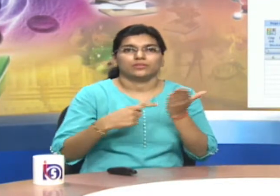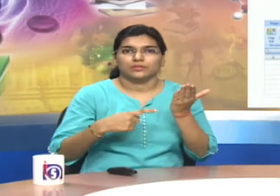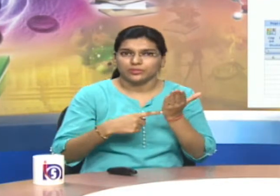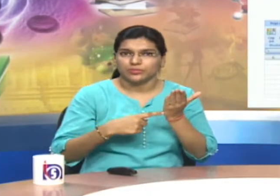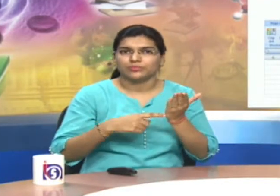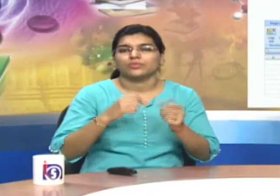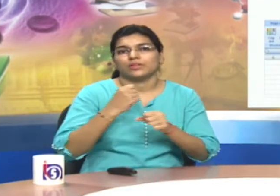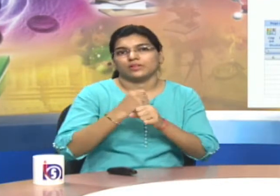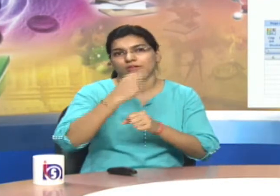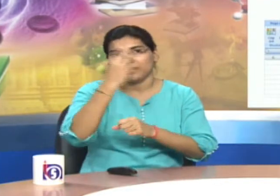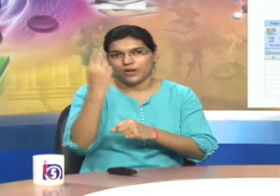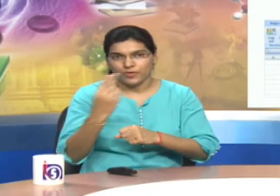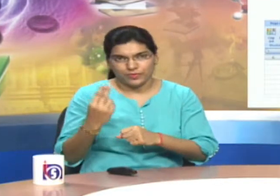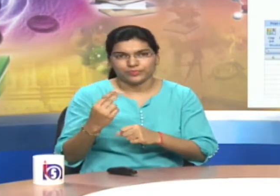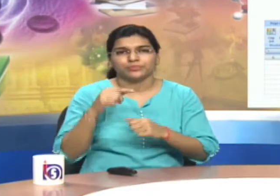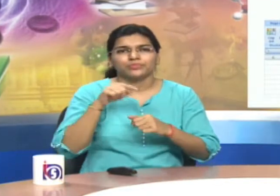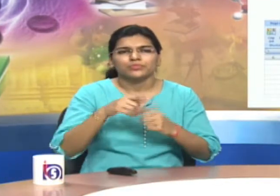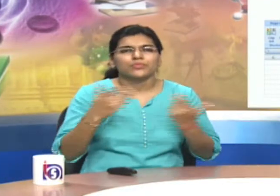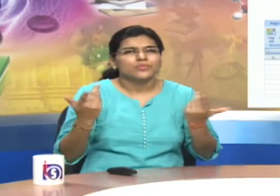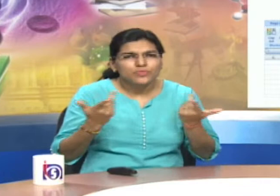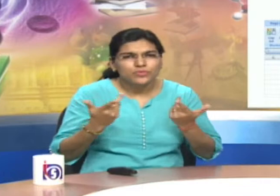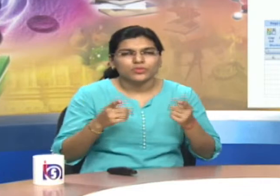art graphics.